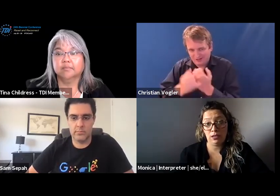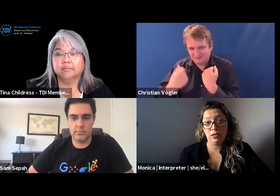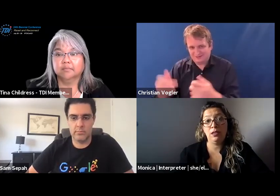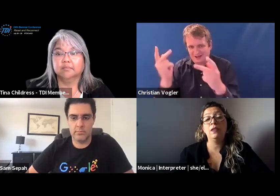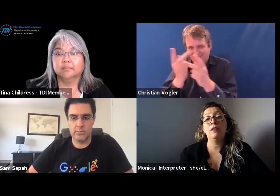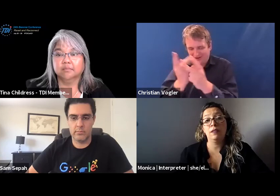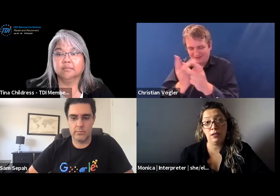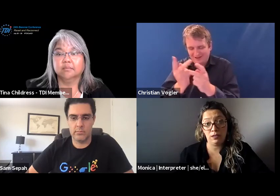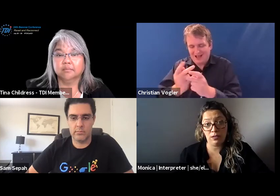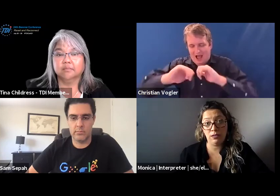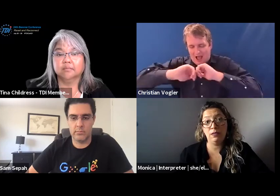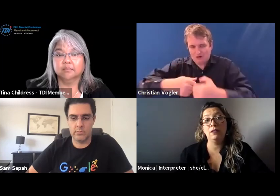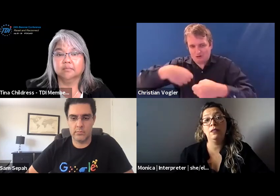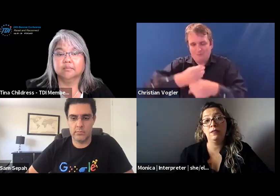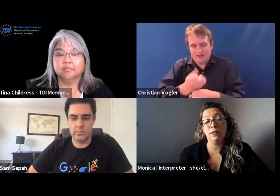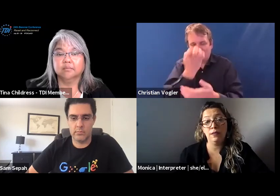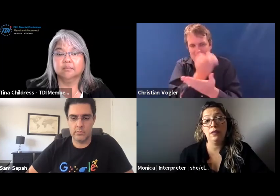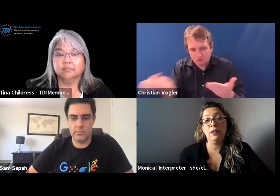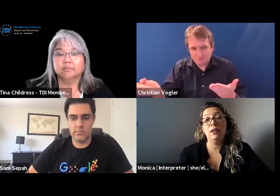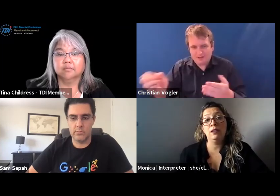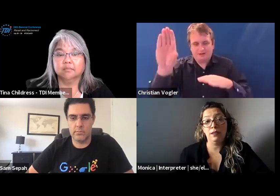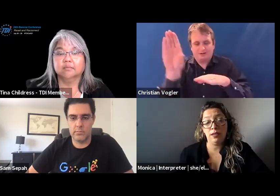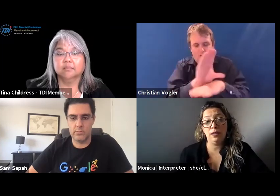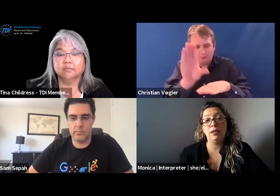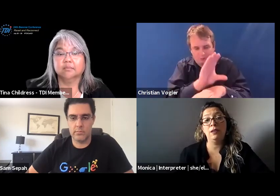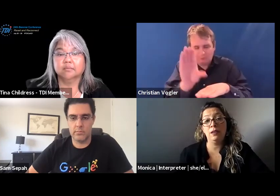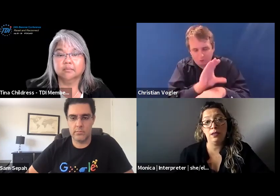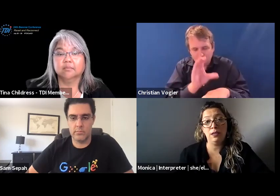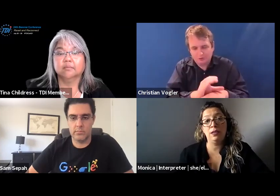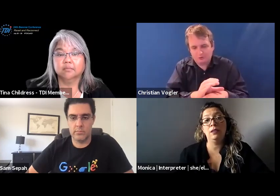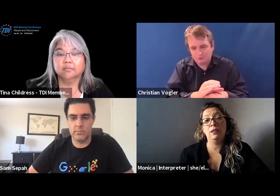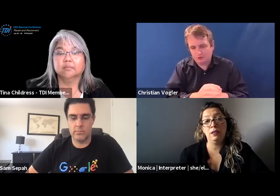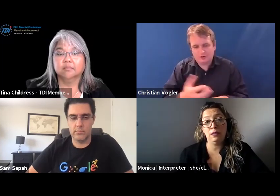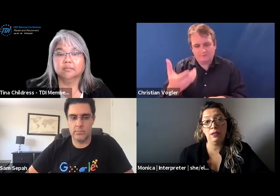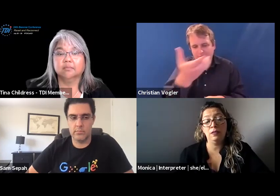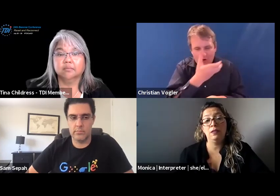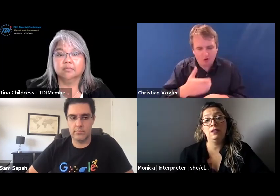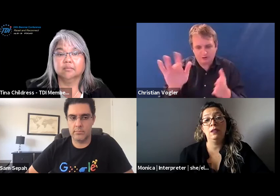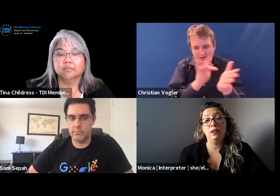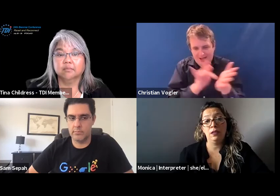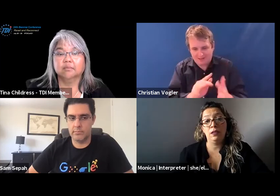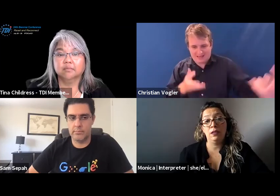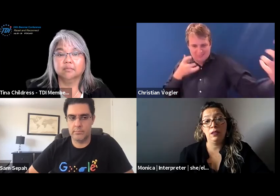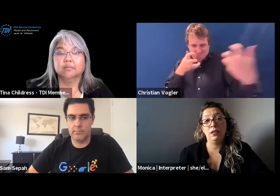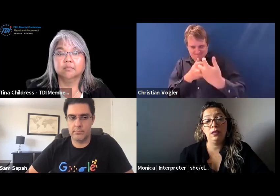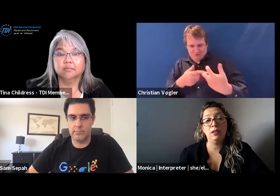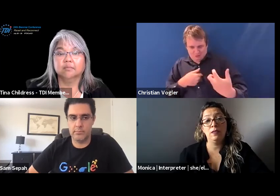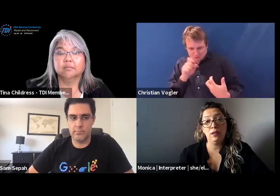they have a project where they're trying to figure out how to create equipment and computers and mobile devices